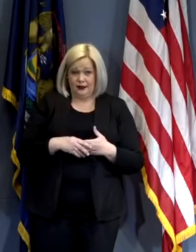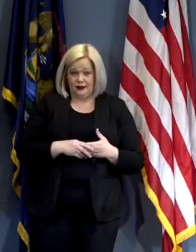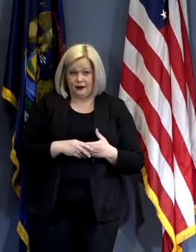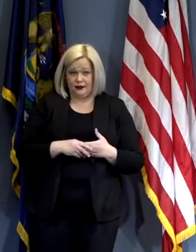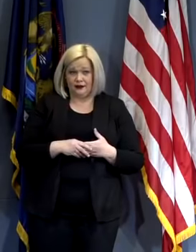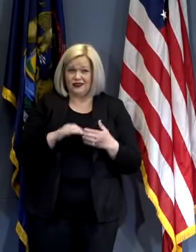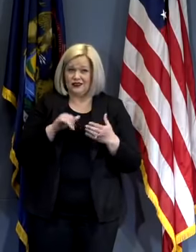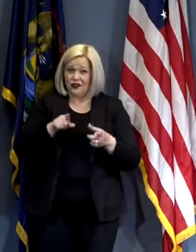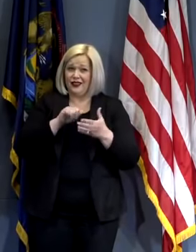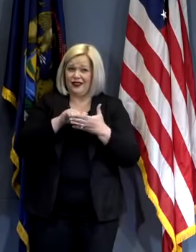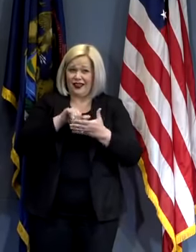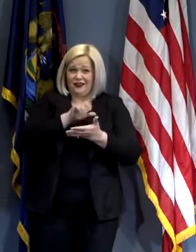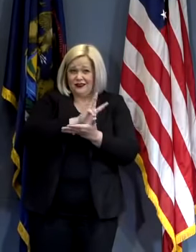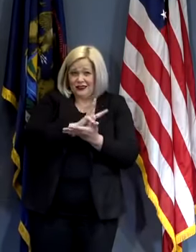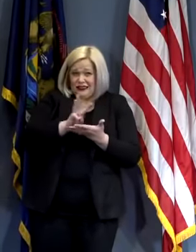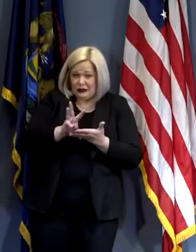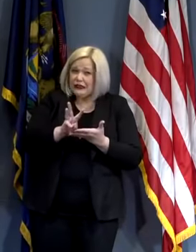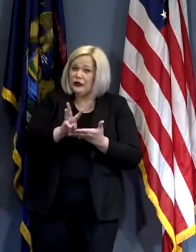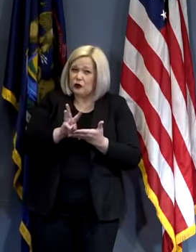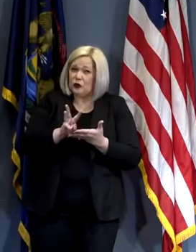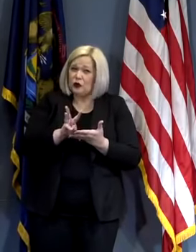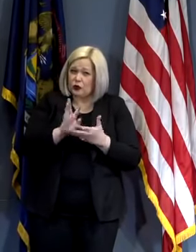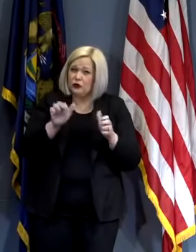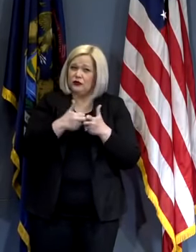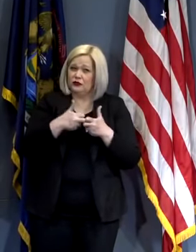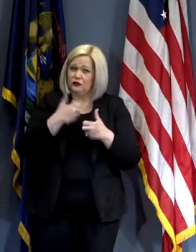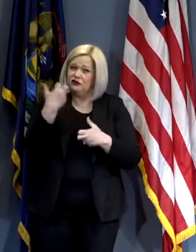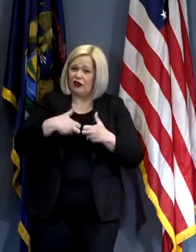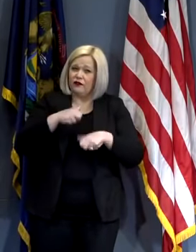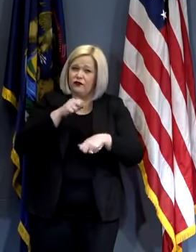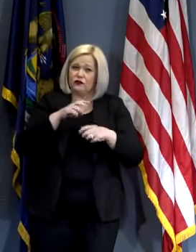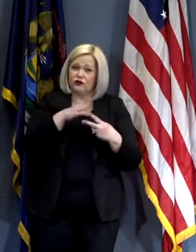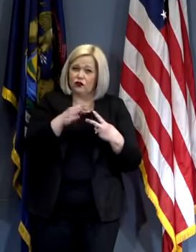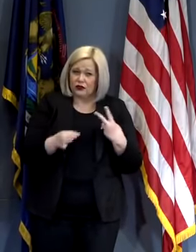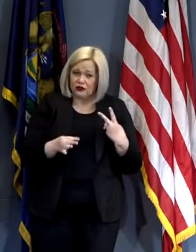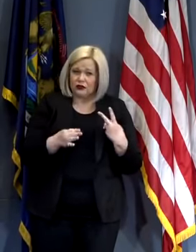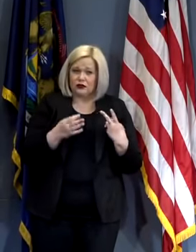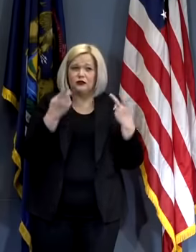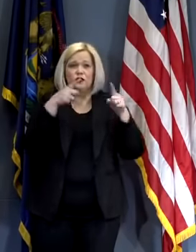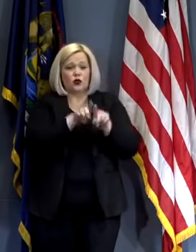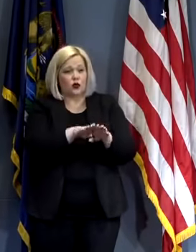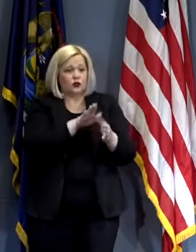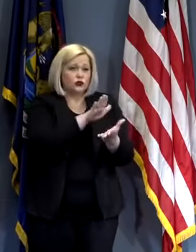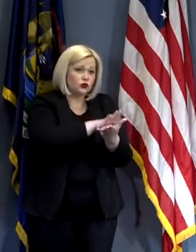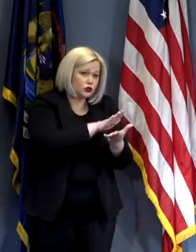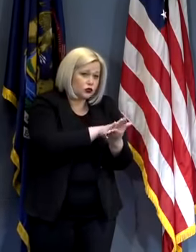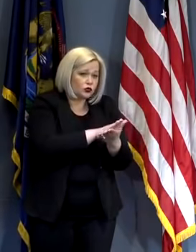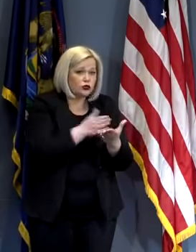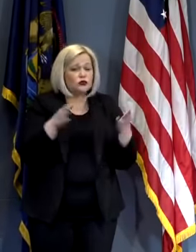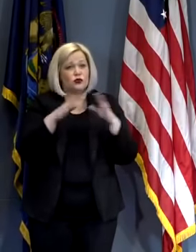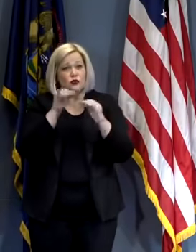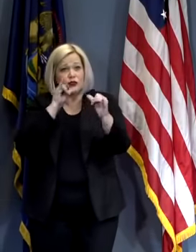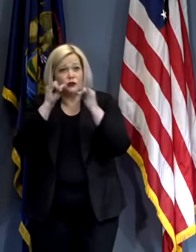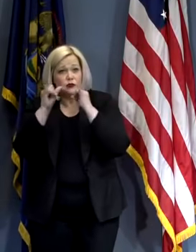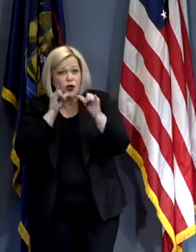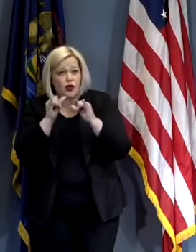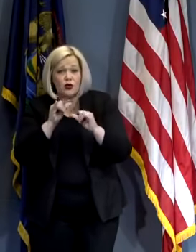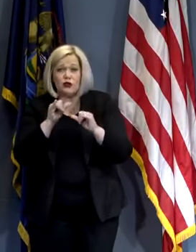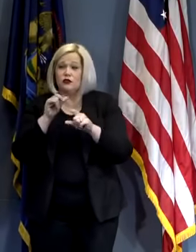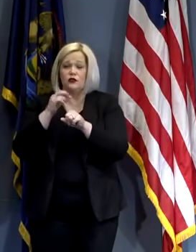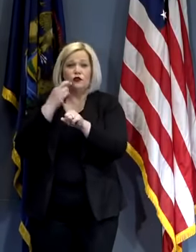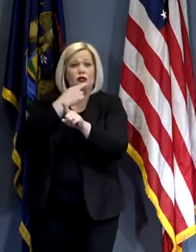I've had to make some tough choices, closing our kids' schools, closing bars, and directing restaurants to do carryout